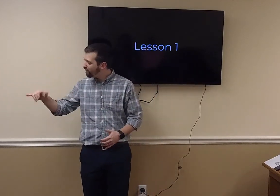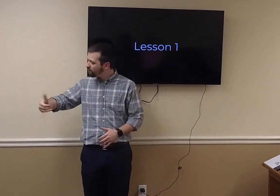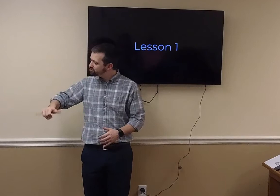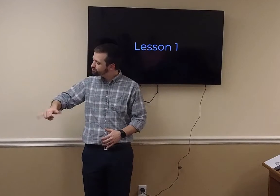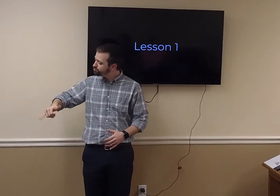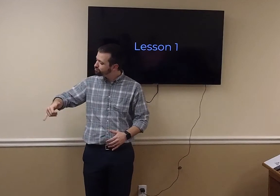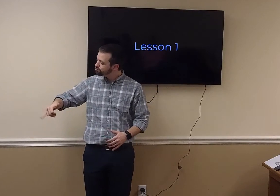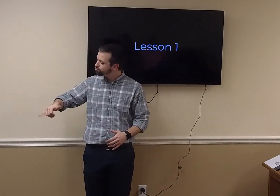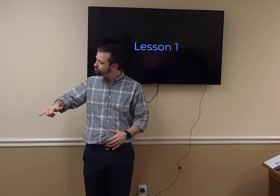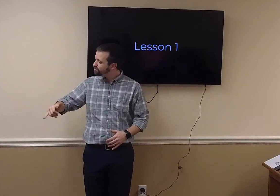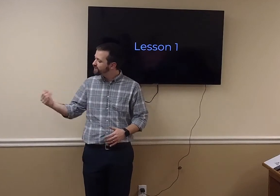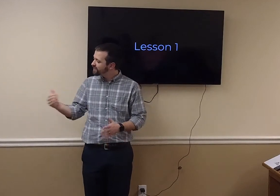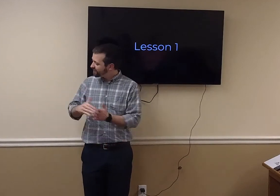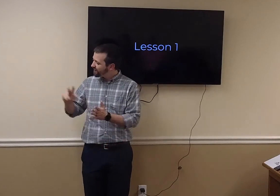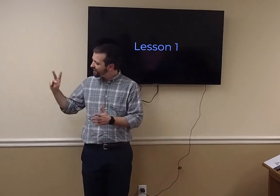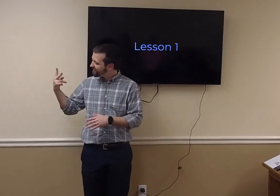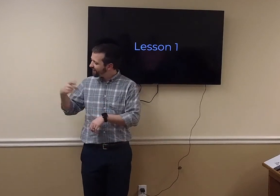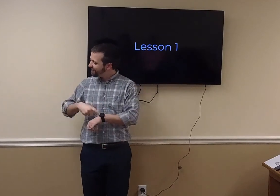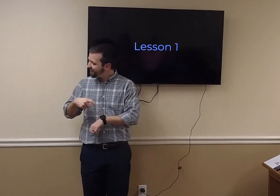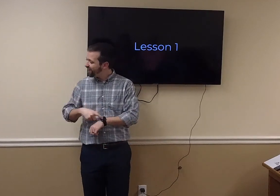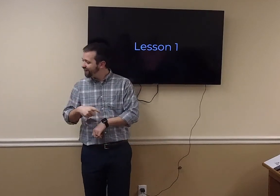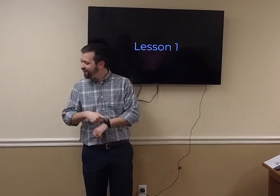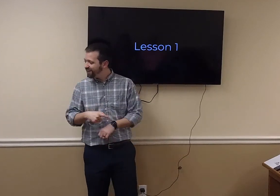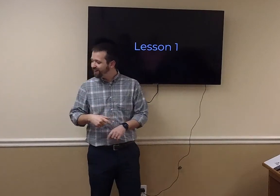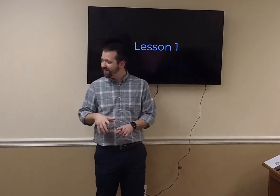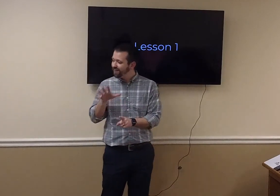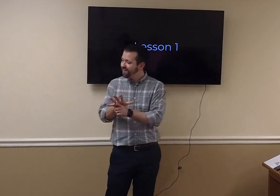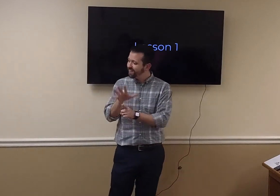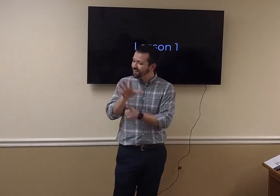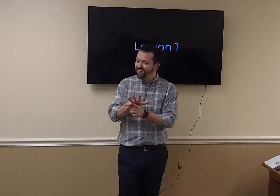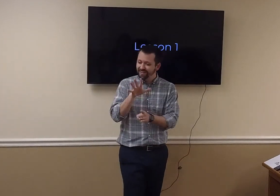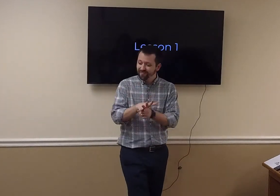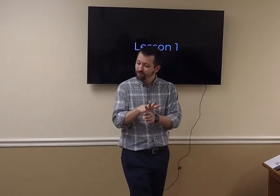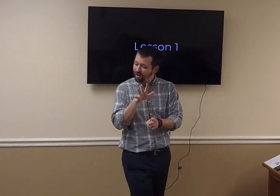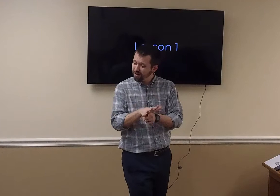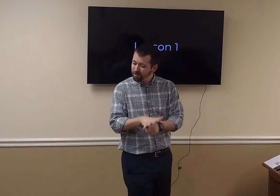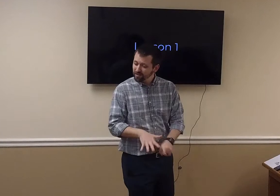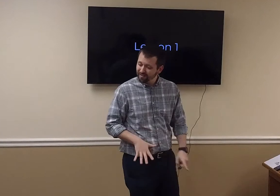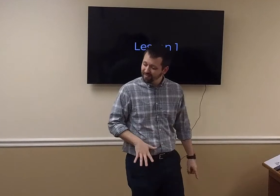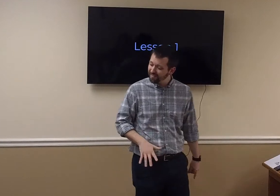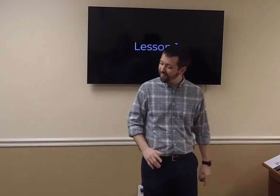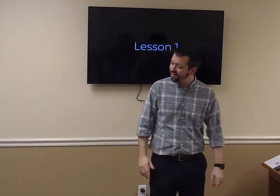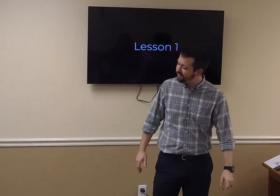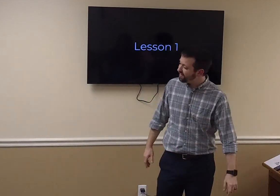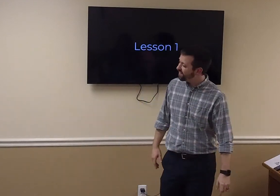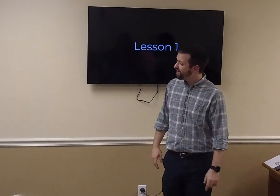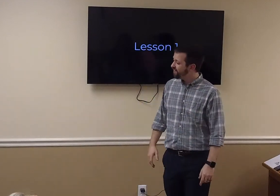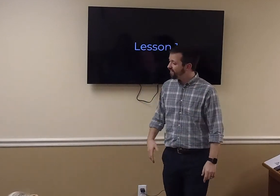come it's still making a noise? It's your But other it phone. is, it definitely is. Alright, I didn't push the button